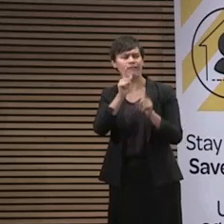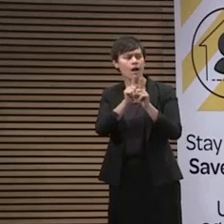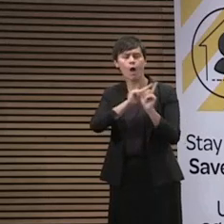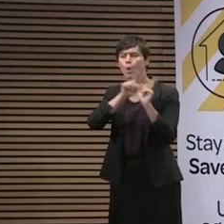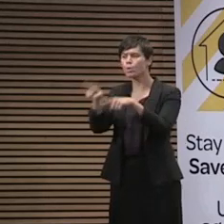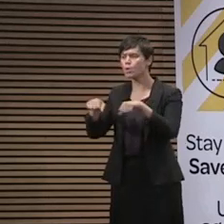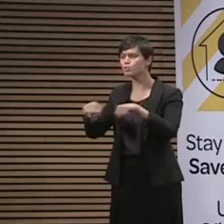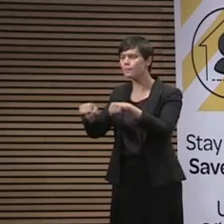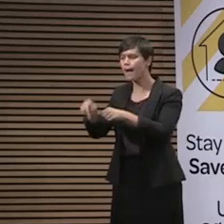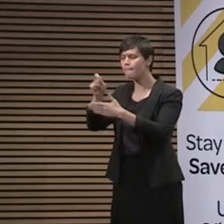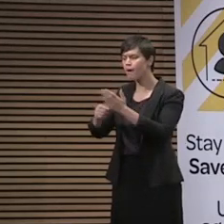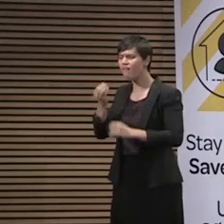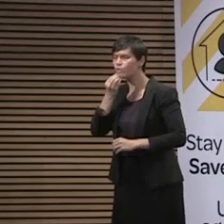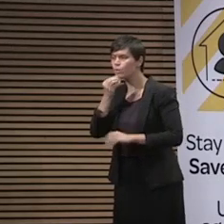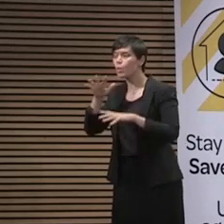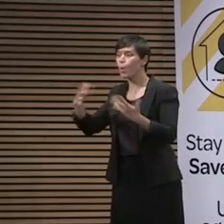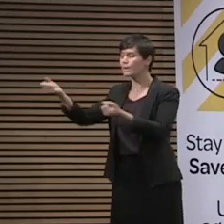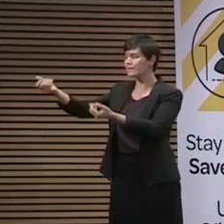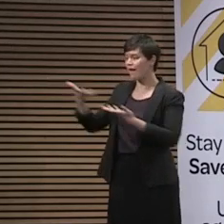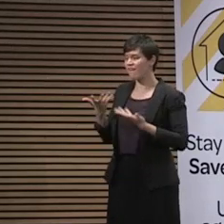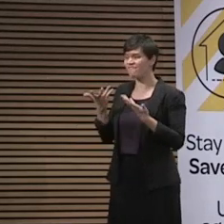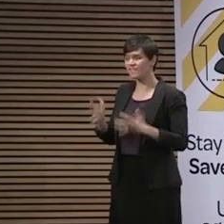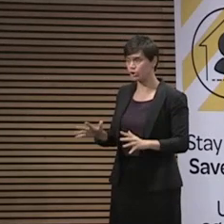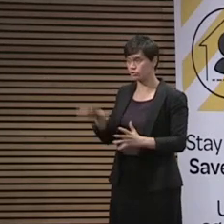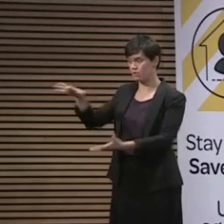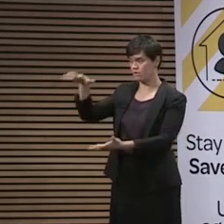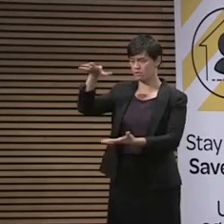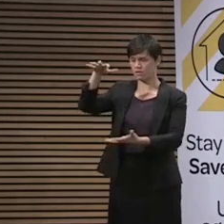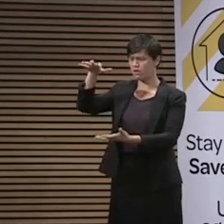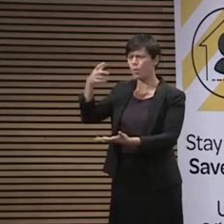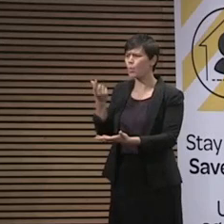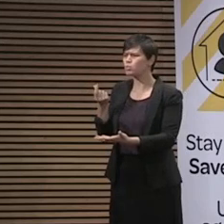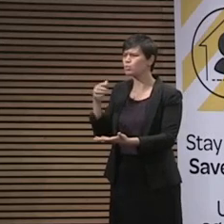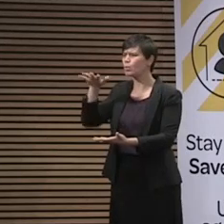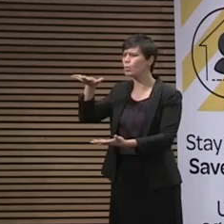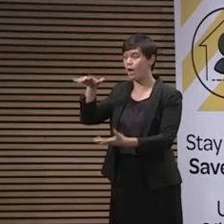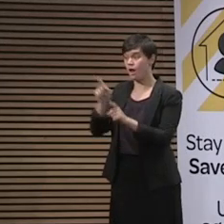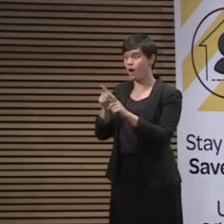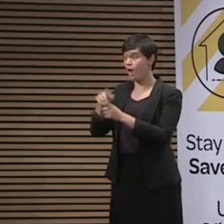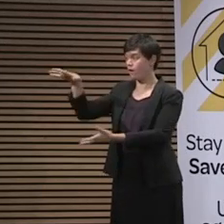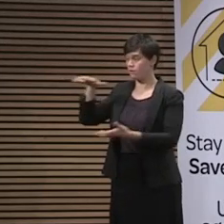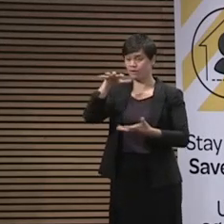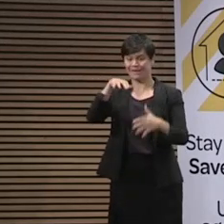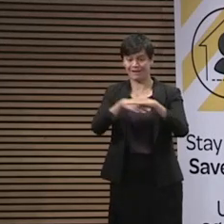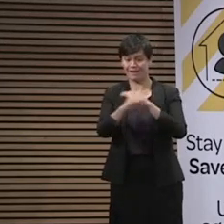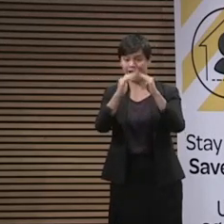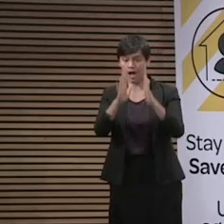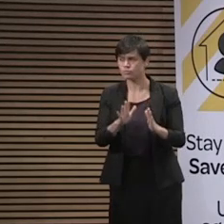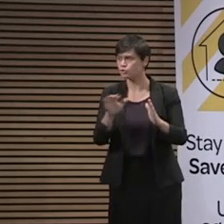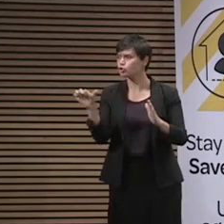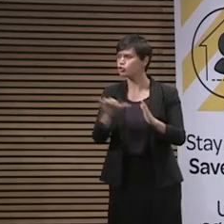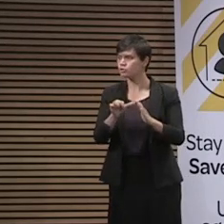supermarket or you've got a delivery, what should people be doing with those goods? Should they bring them in? Should they sanitise them? And